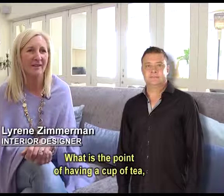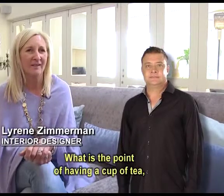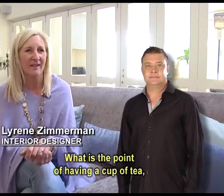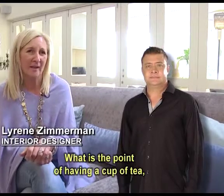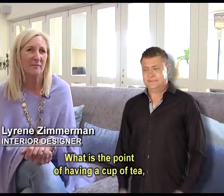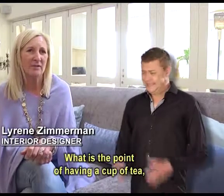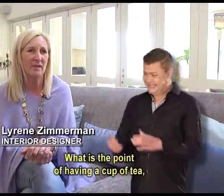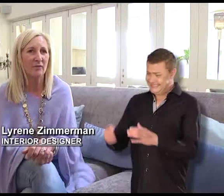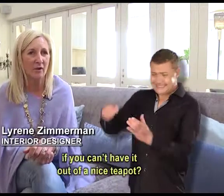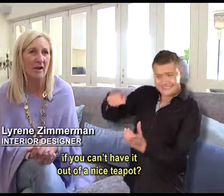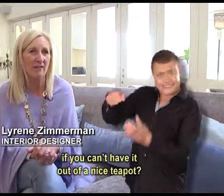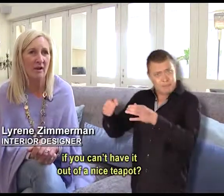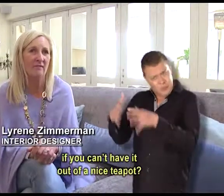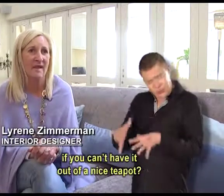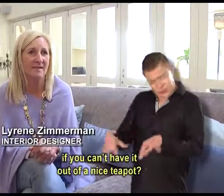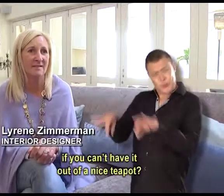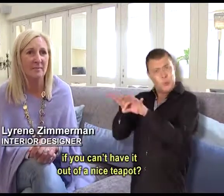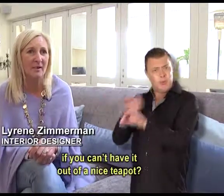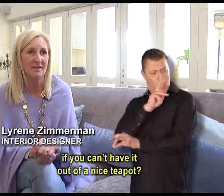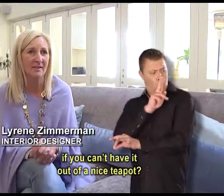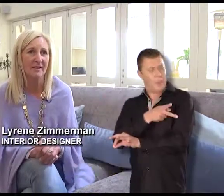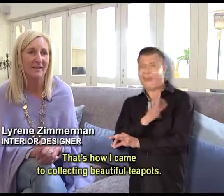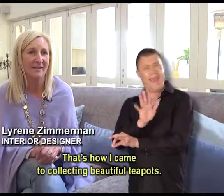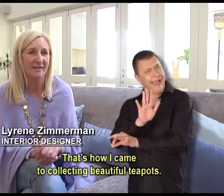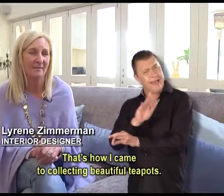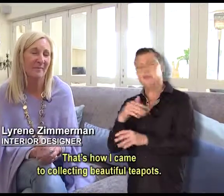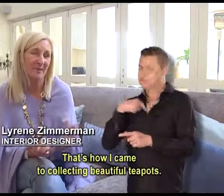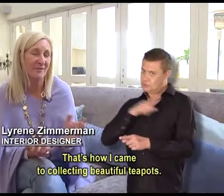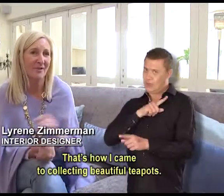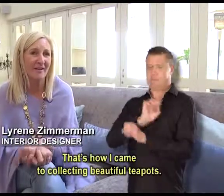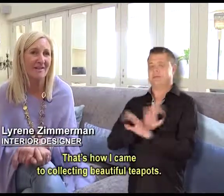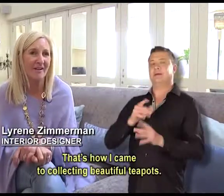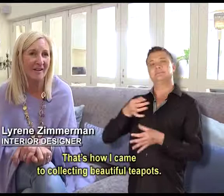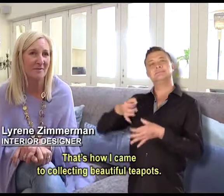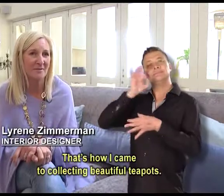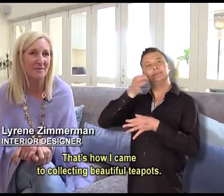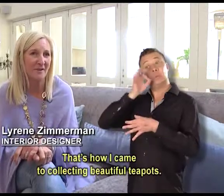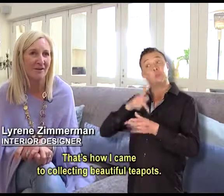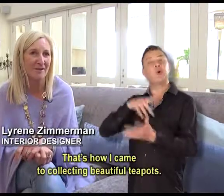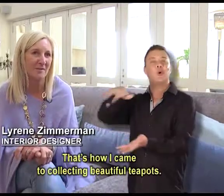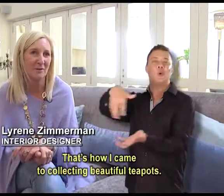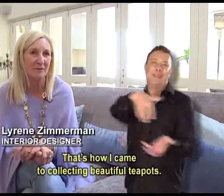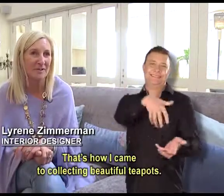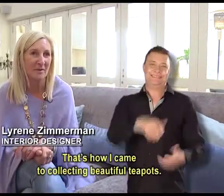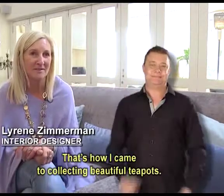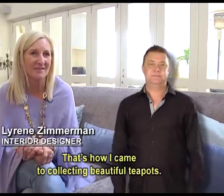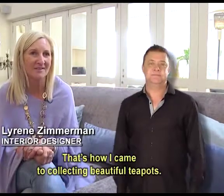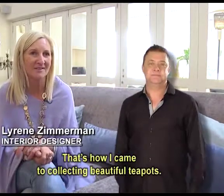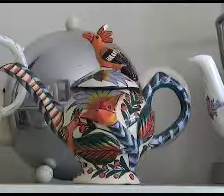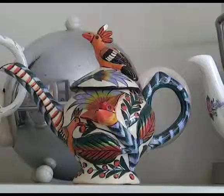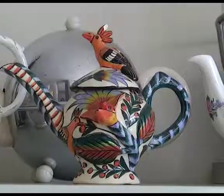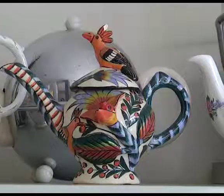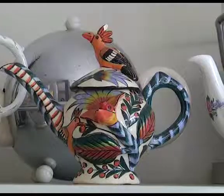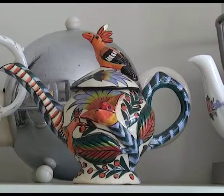having a cup of tea if you can't have it out of a nice teapot? Yeah, so that's how I came to start collecting beautiful teapots.